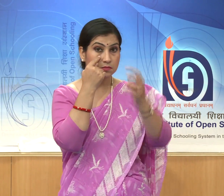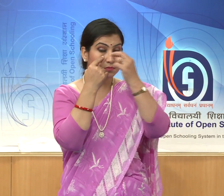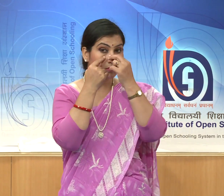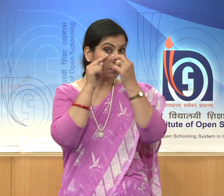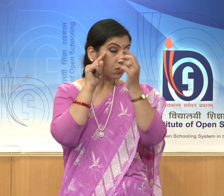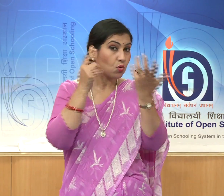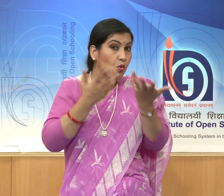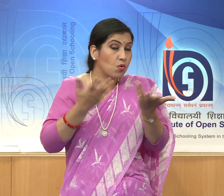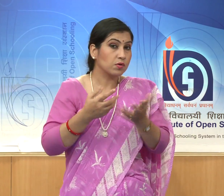has gone